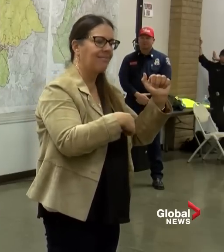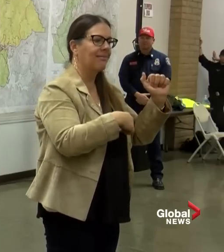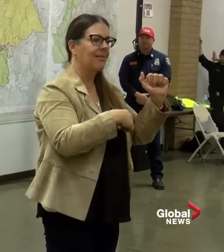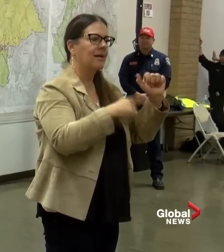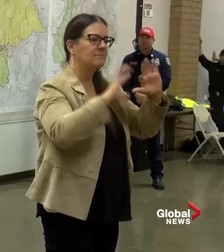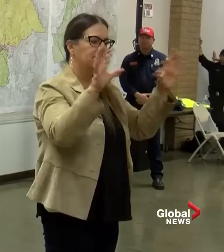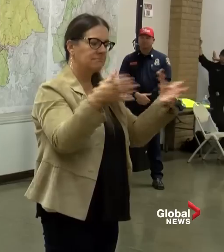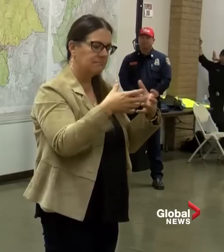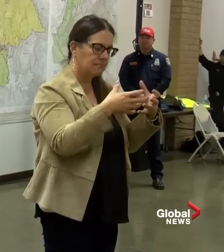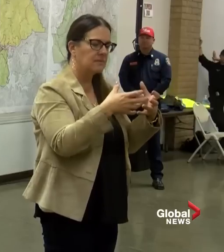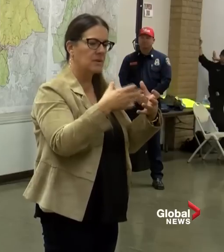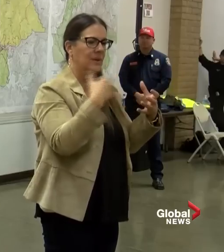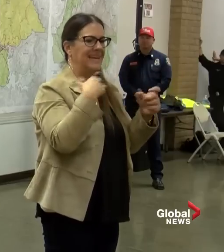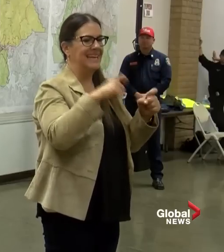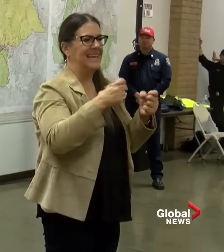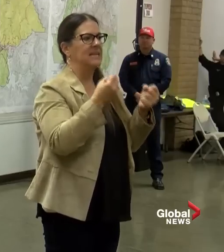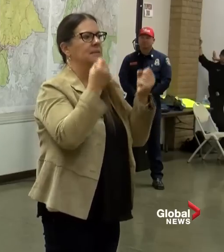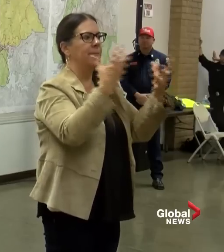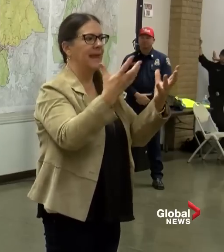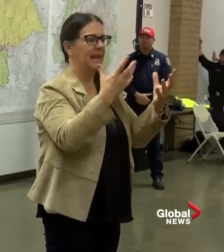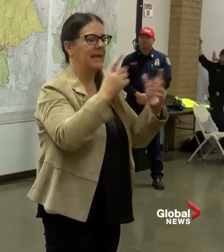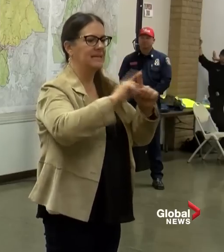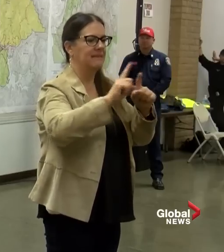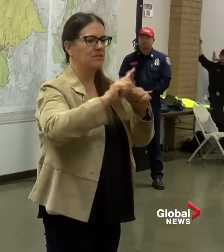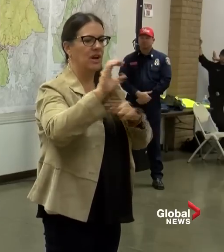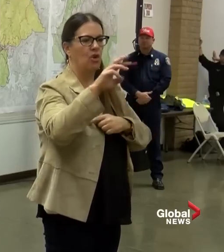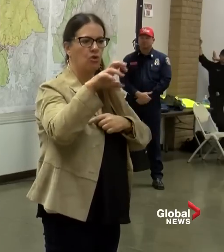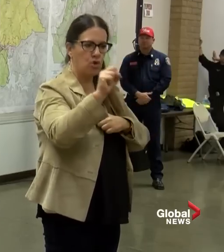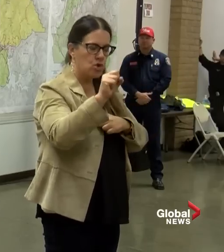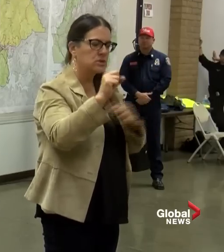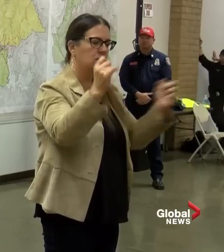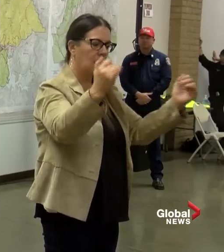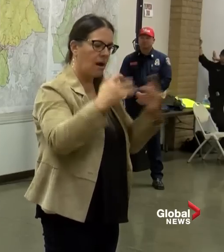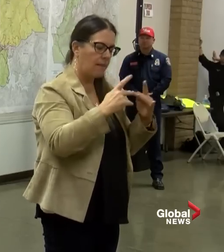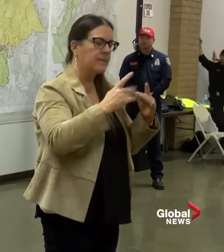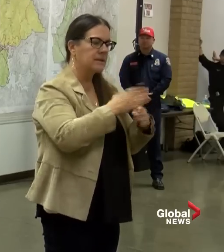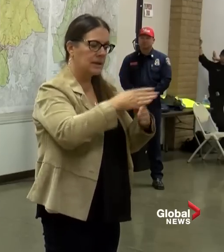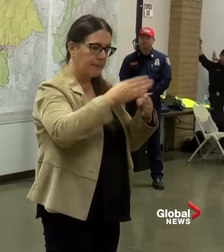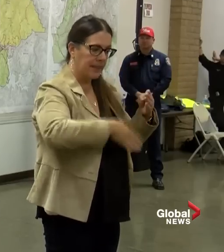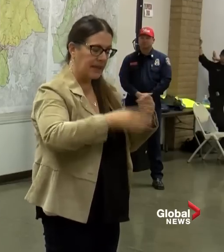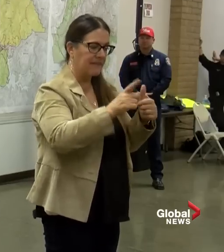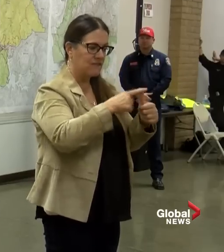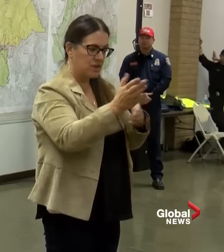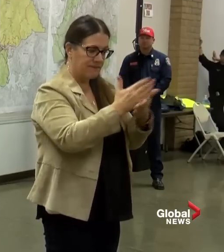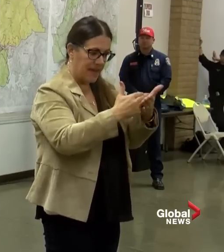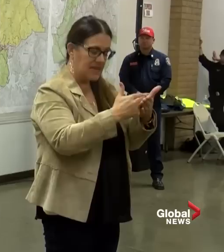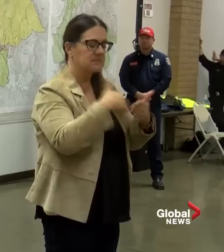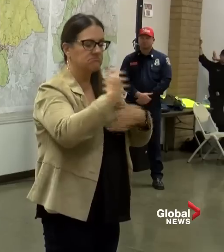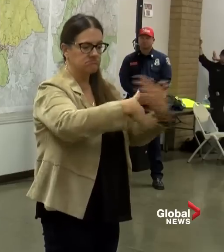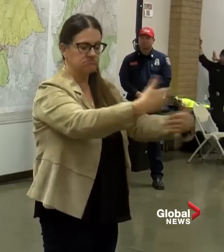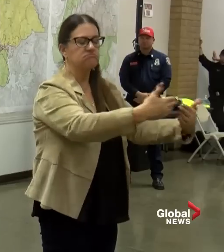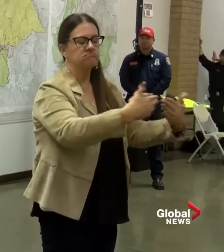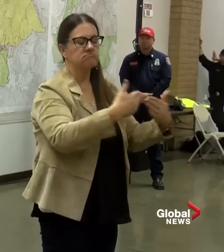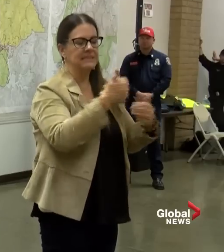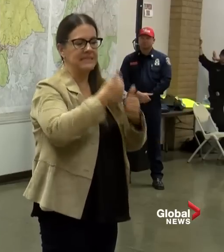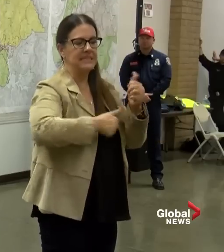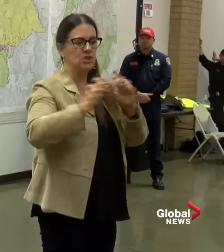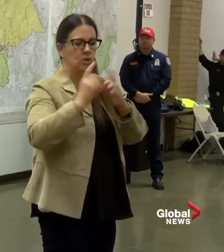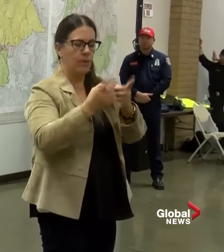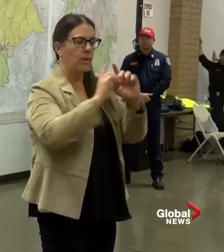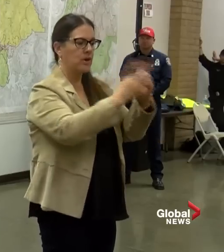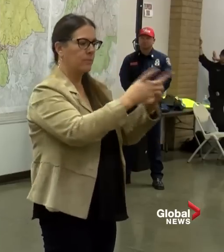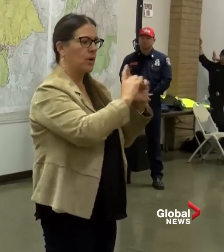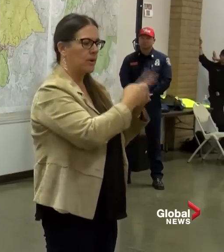force multiplier. We need as many crews as we can to get through that first phase as quickly as possible. So they'll be working together on that effort. Each department has the